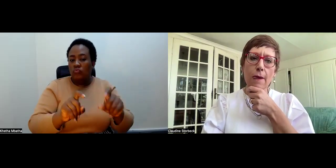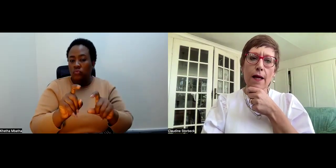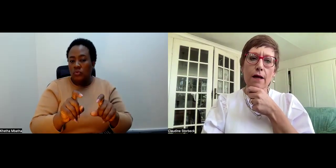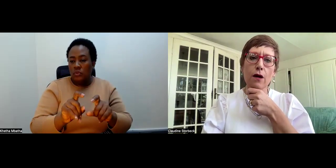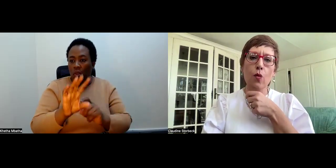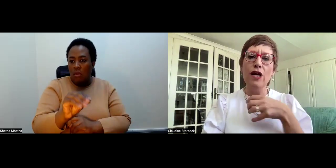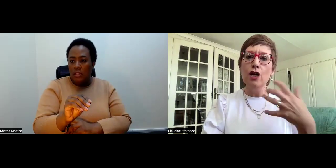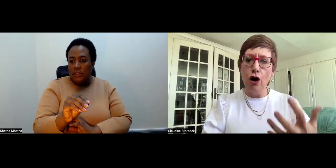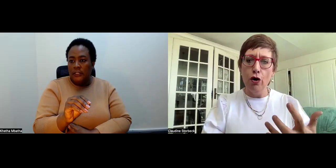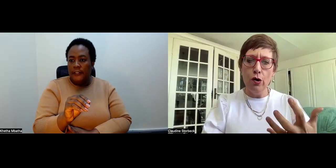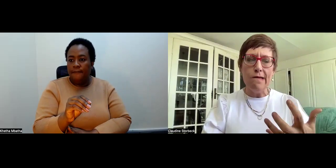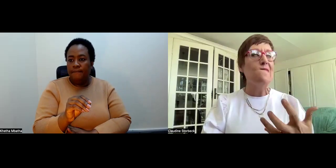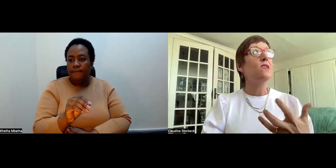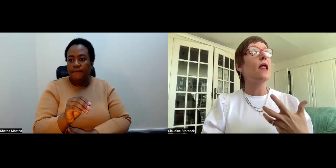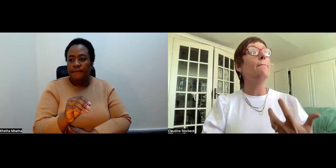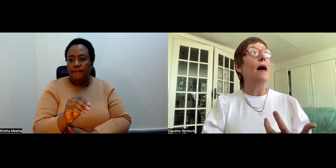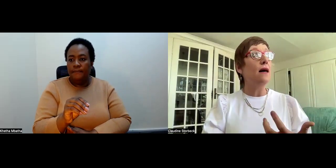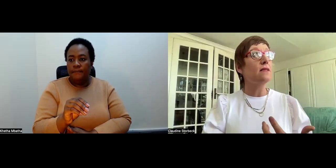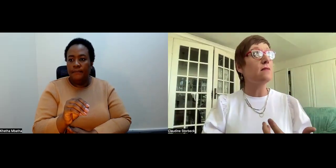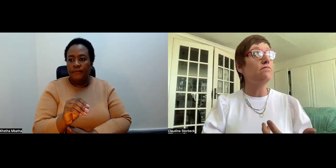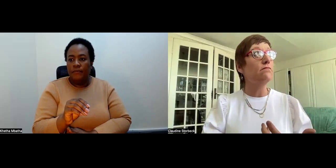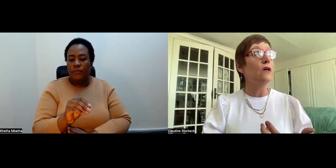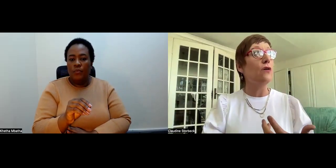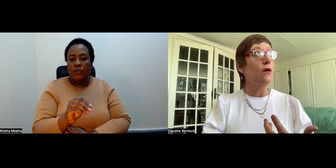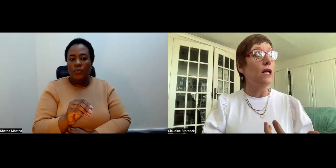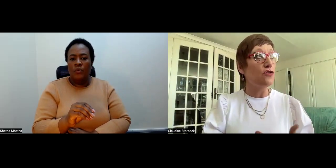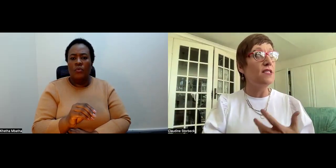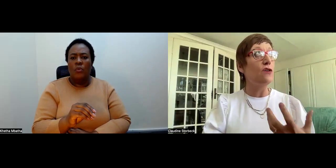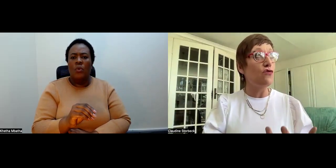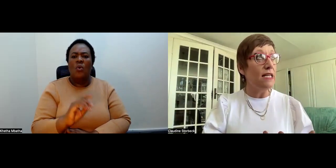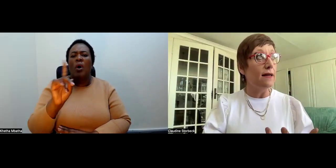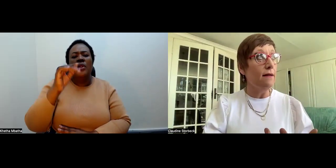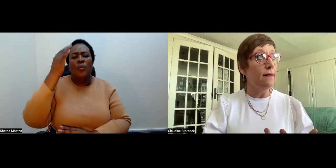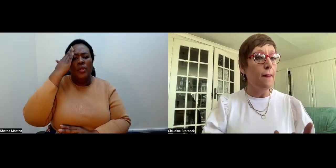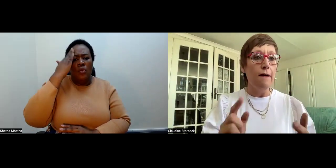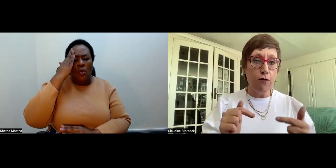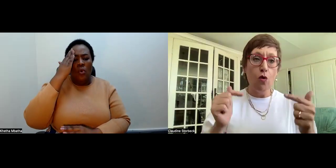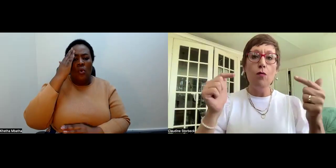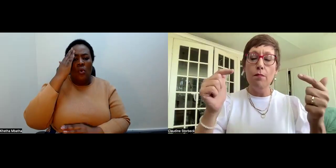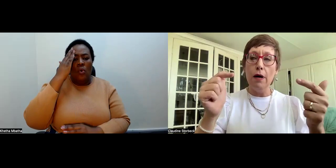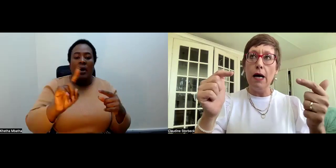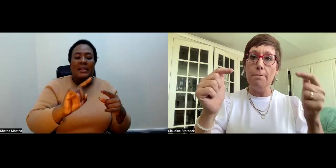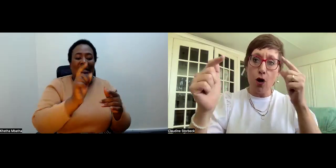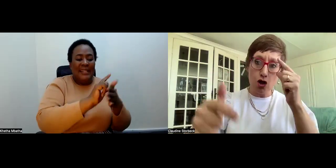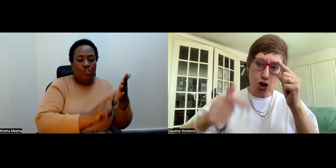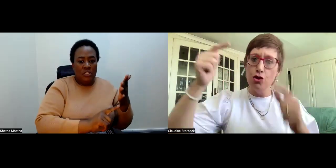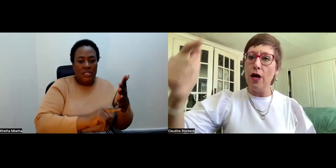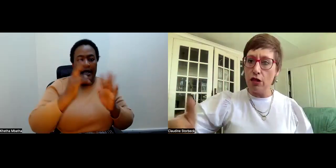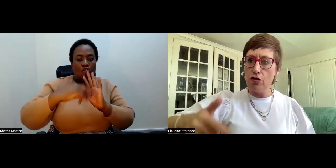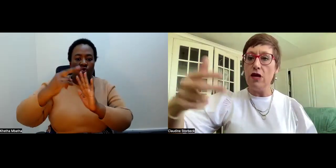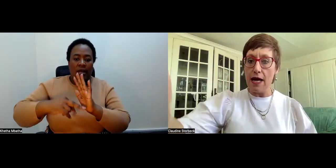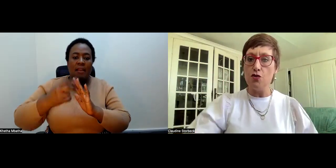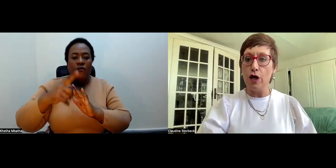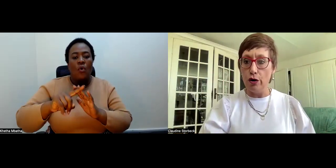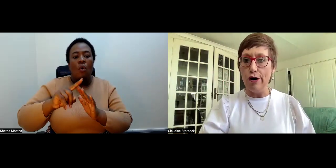what we know about literacy and reading for parts 2